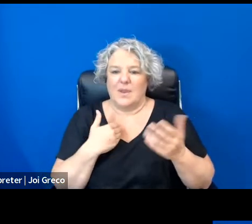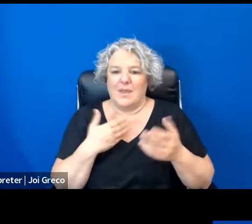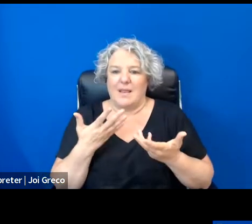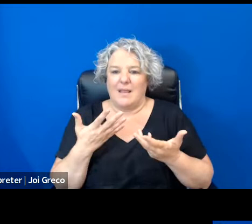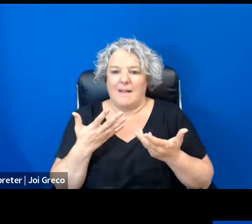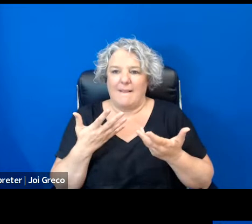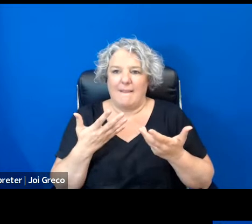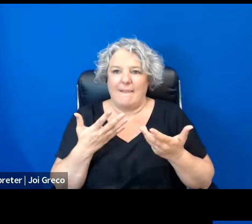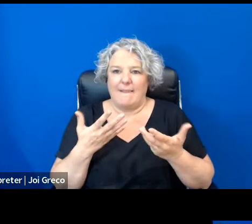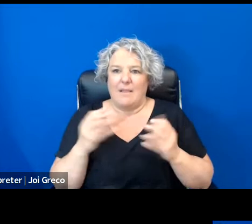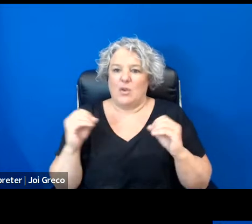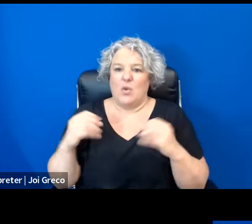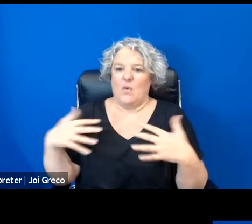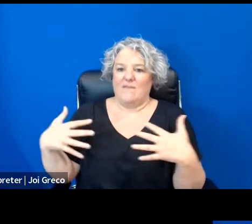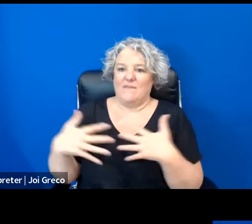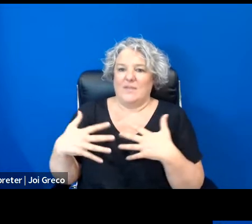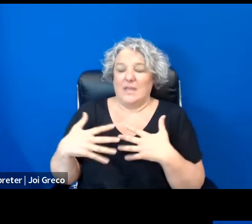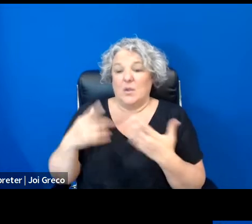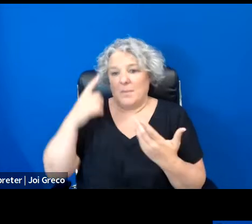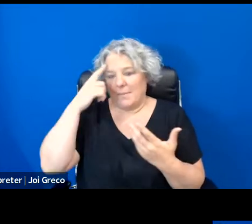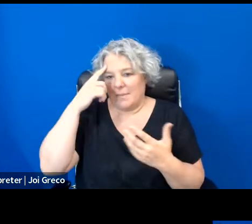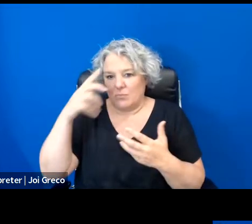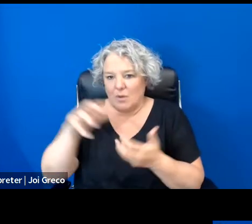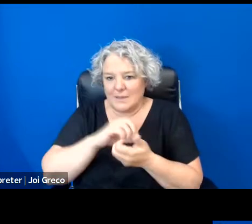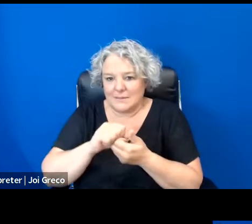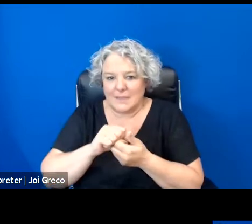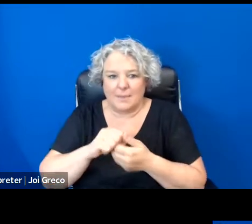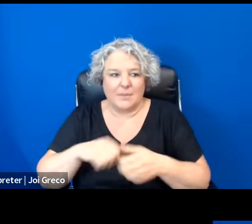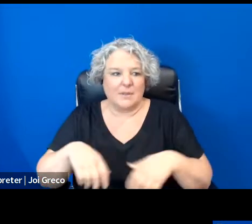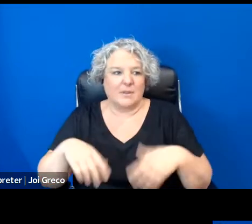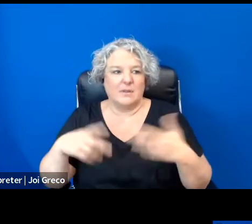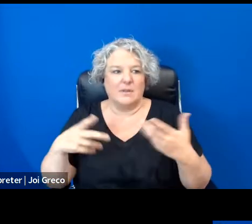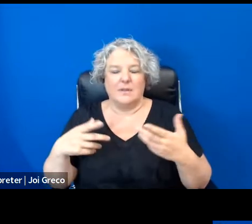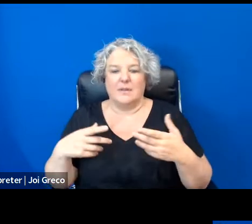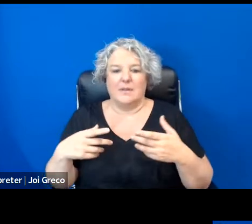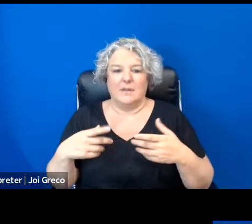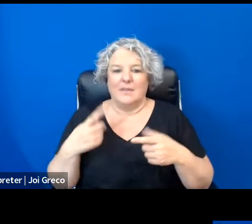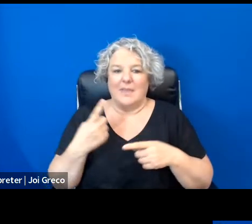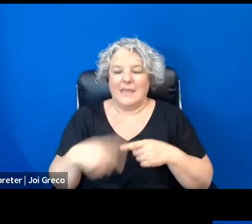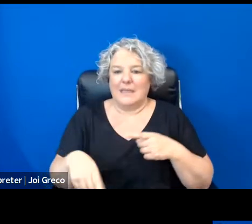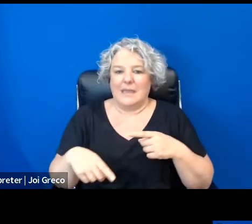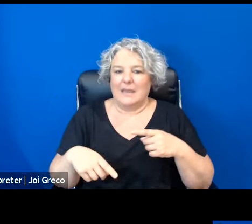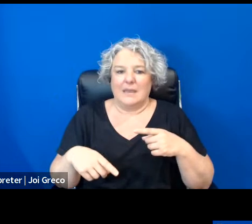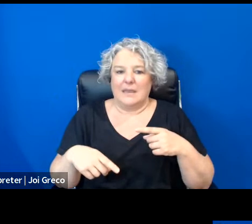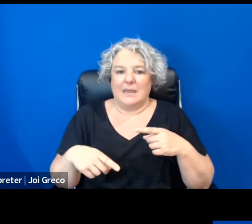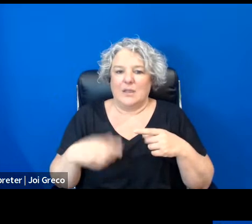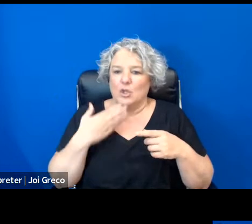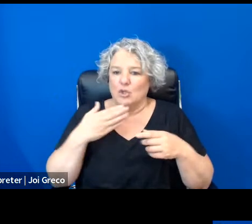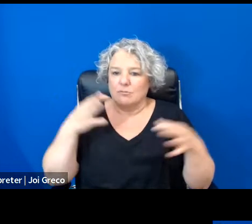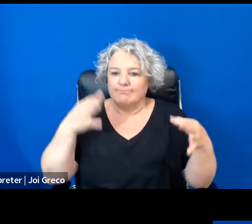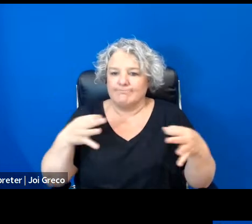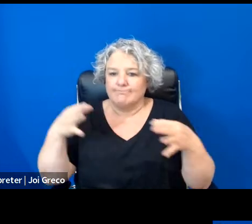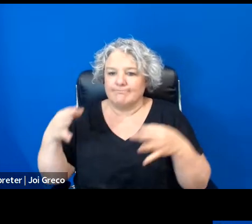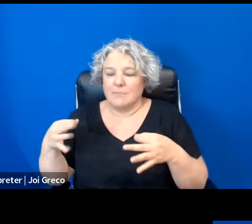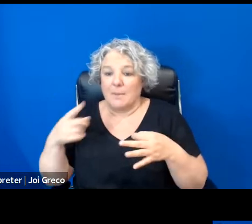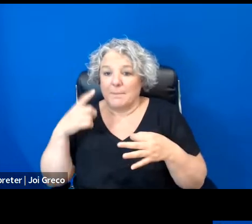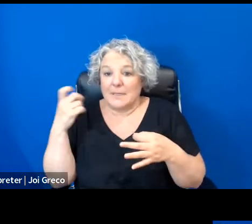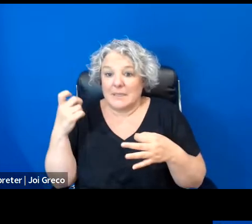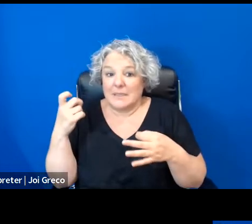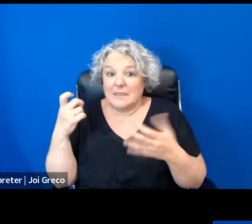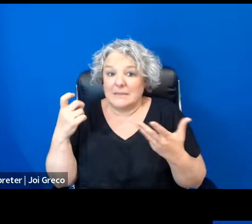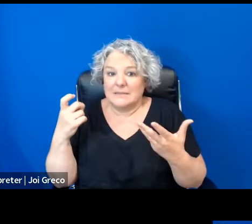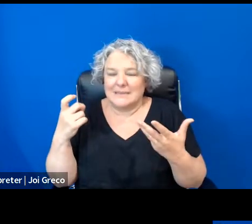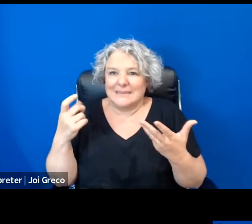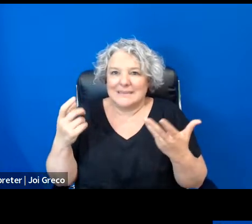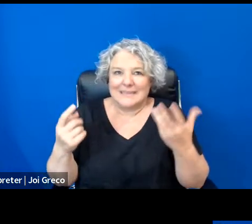to, because of brain damage, are unable to make good judgments because they can't